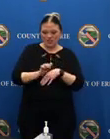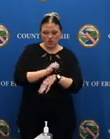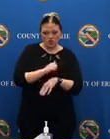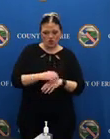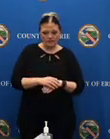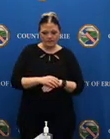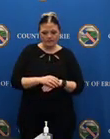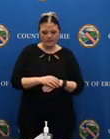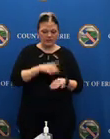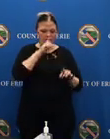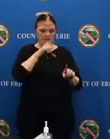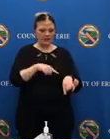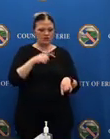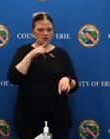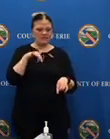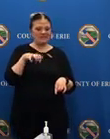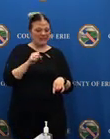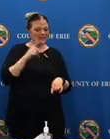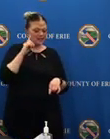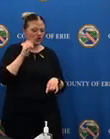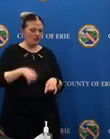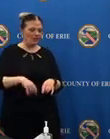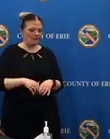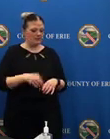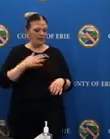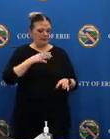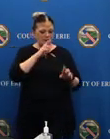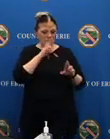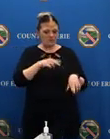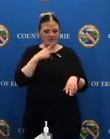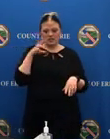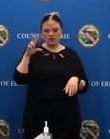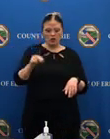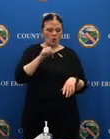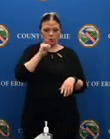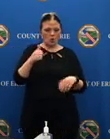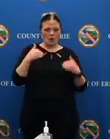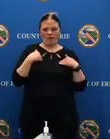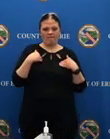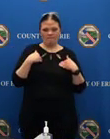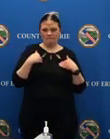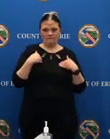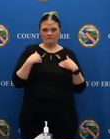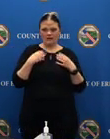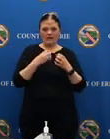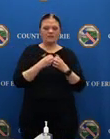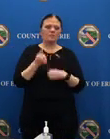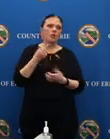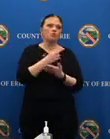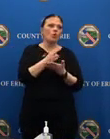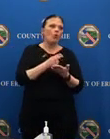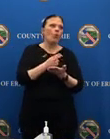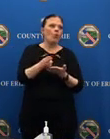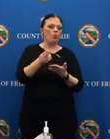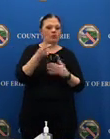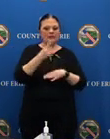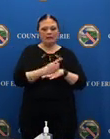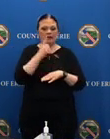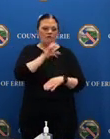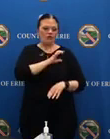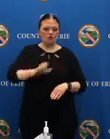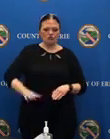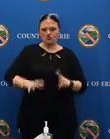gatherings. The answer is yes, I have heard that, and my response is no, don't hold them. I know it's the most holiest day on the Christian